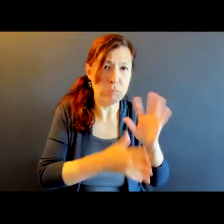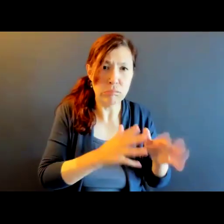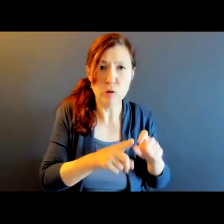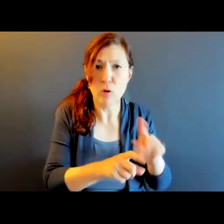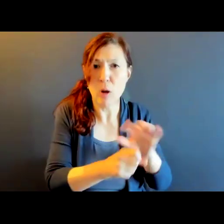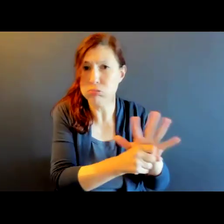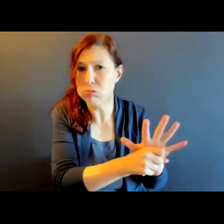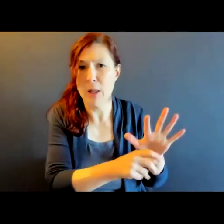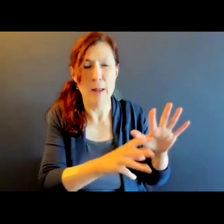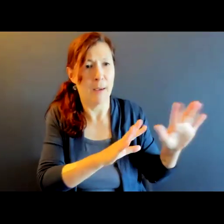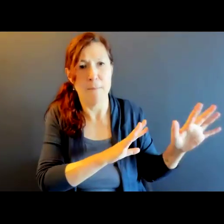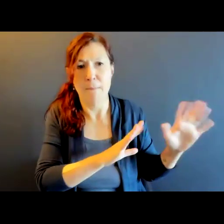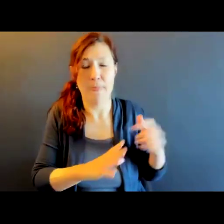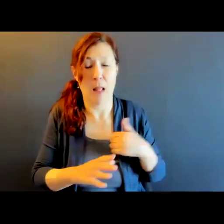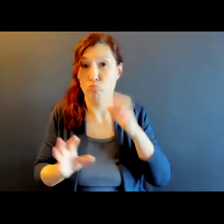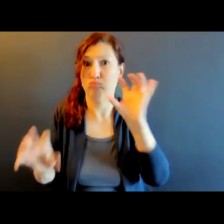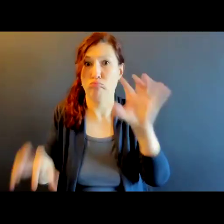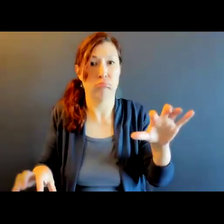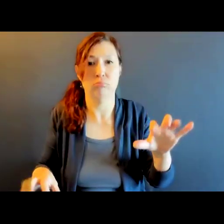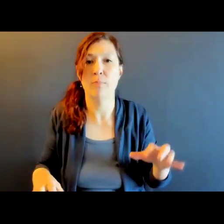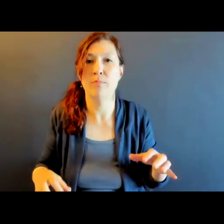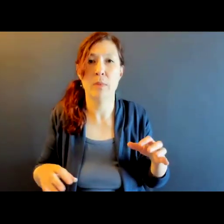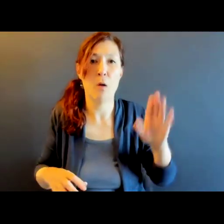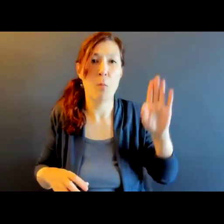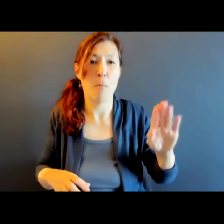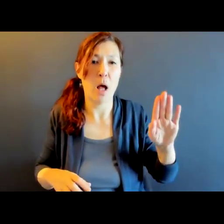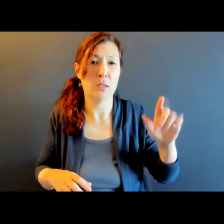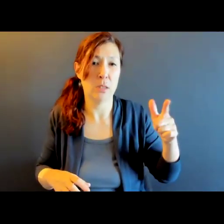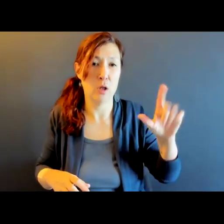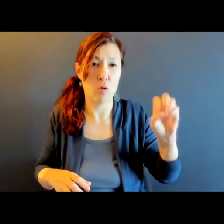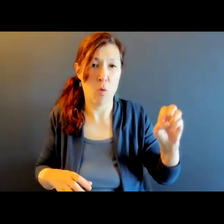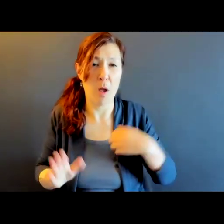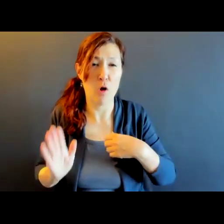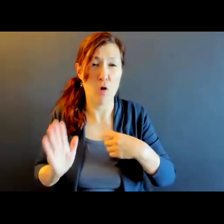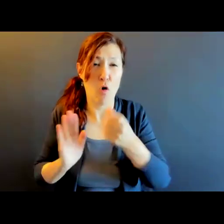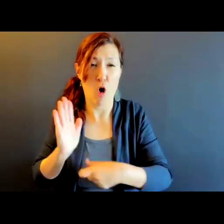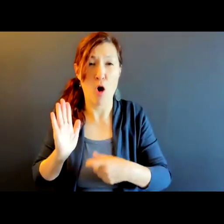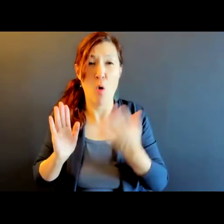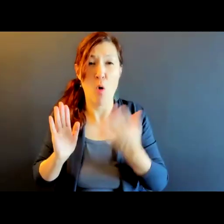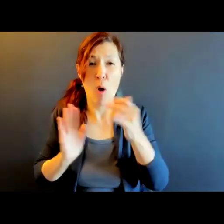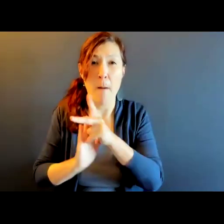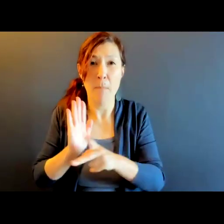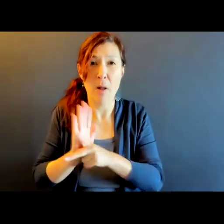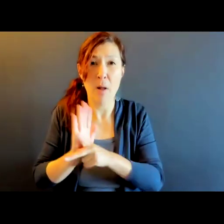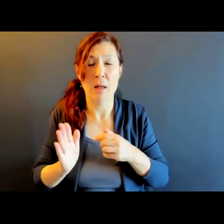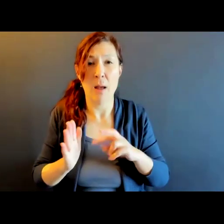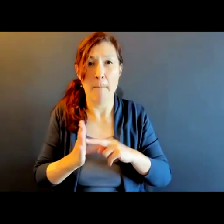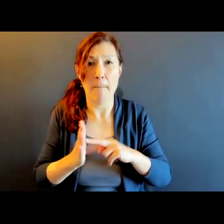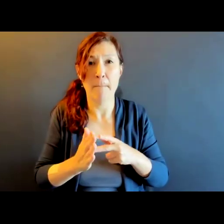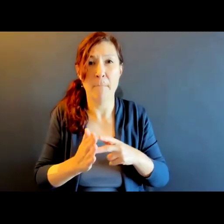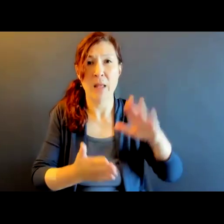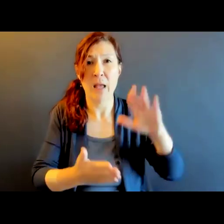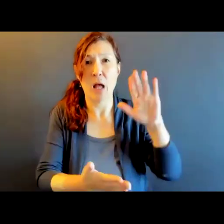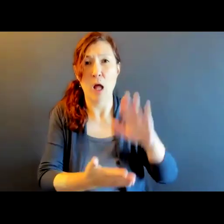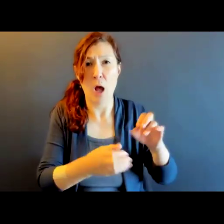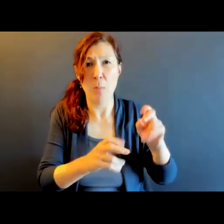completely shocked. So the Boston Globe has an article saying that this policy has reduced the opportunity for wealthy families.